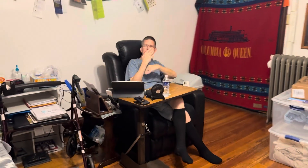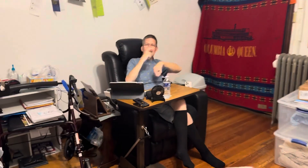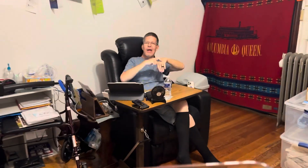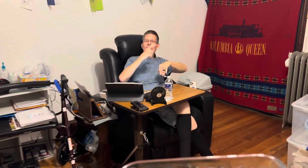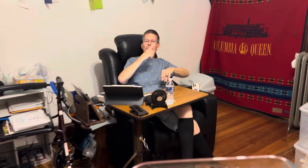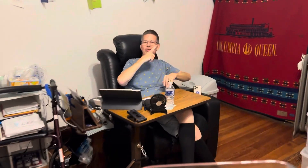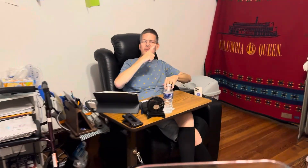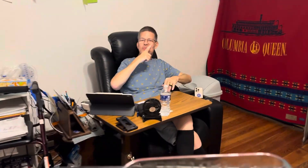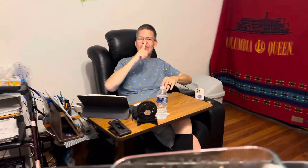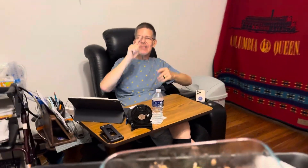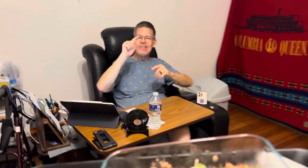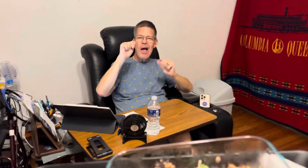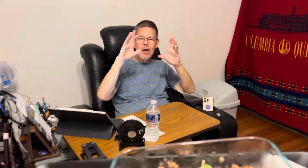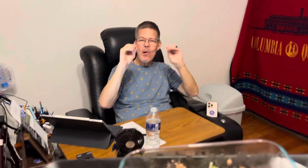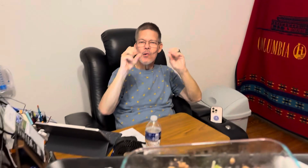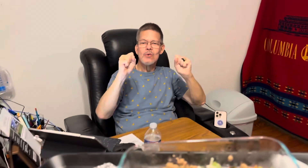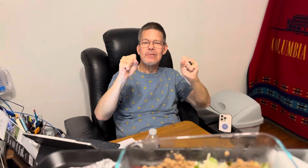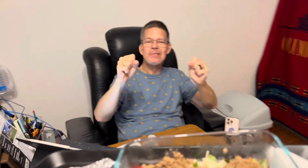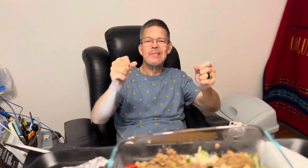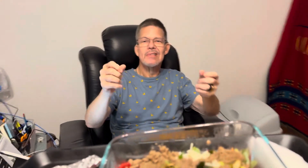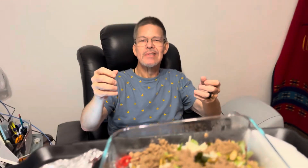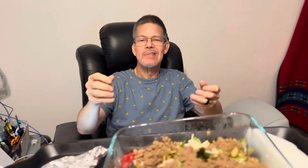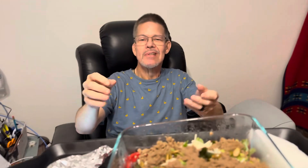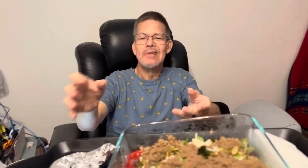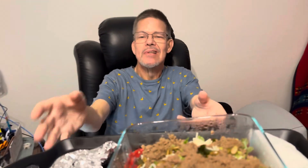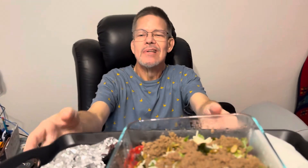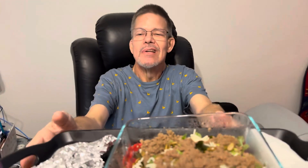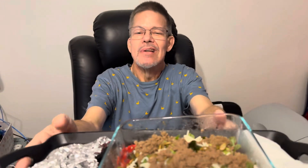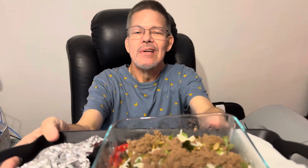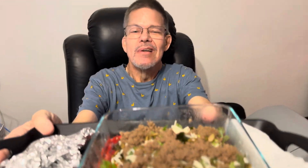Oh, a busy morning. Time for lunch. Tacos, yay!